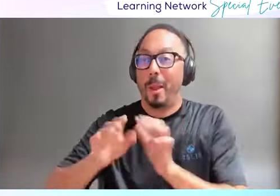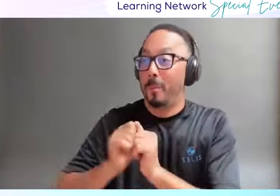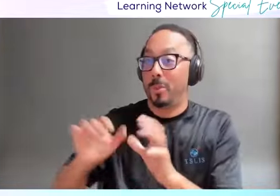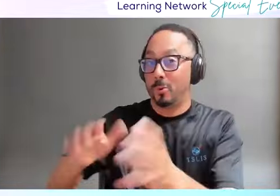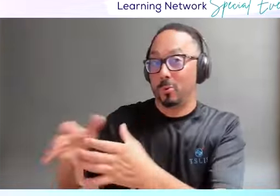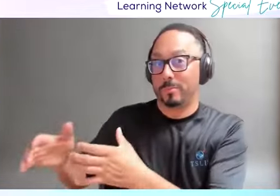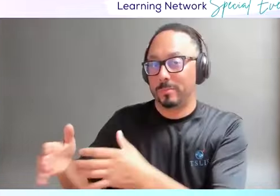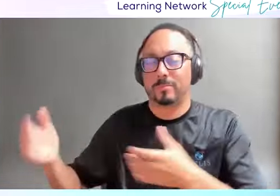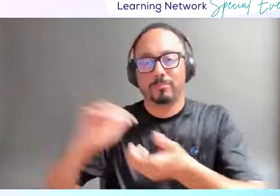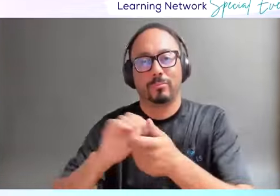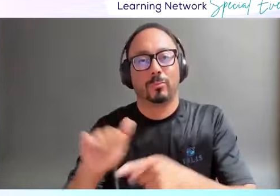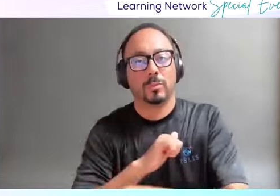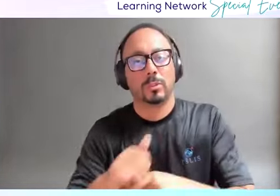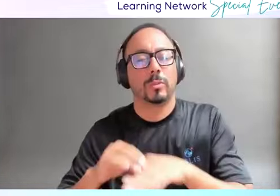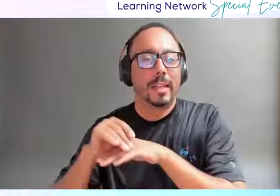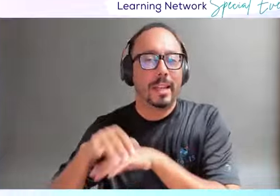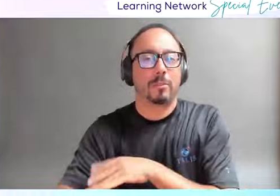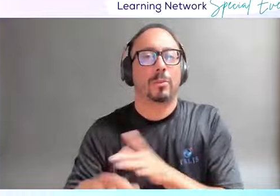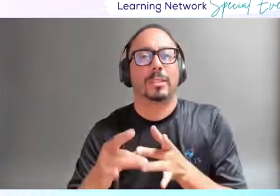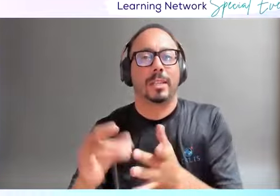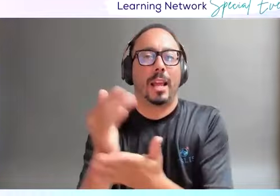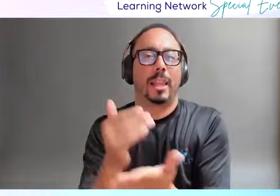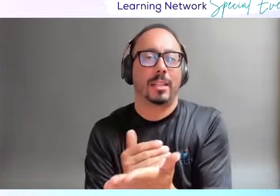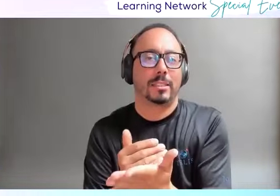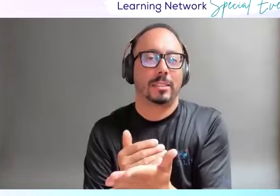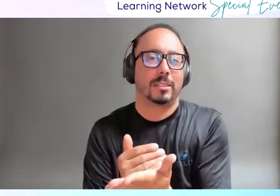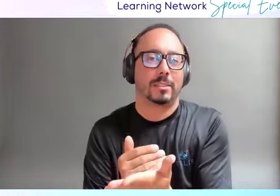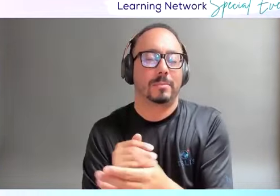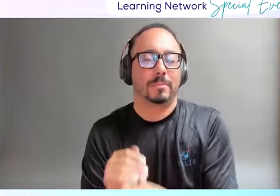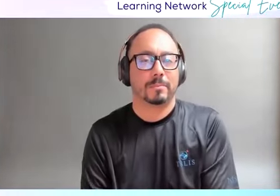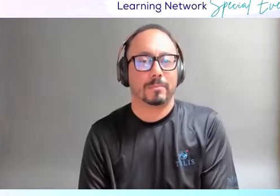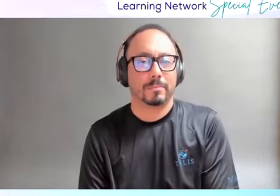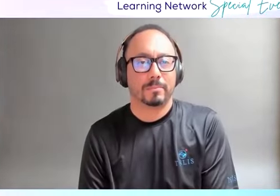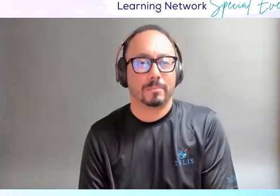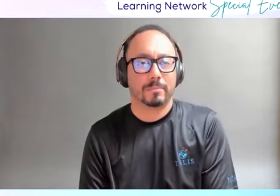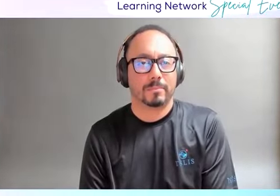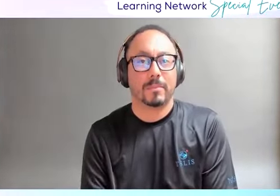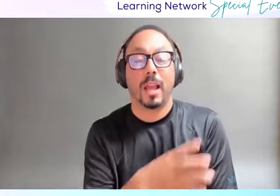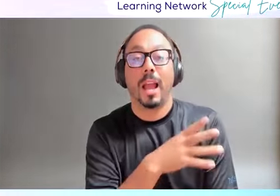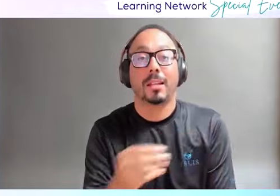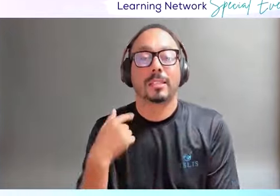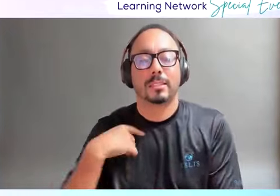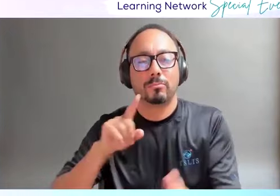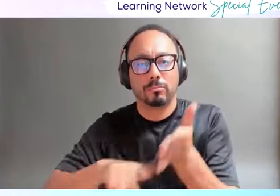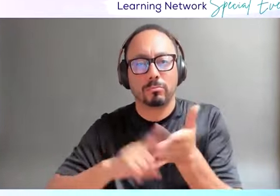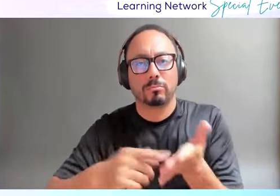influence guidelines. I've already mentioned that the idea of trying to get data collection systems to